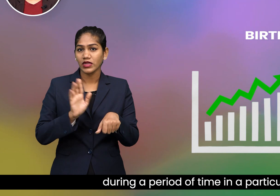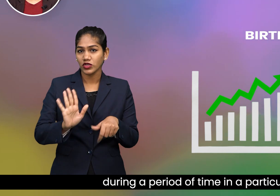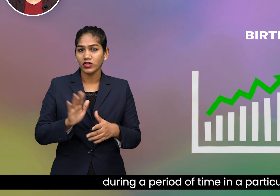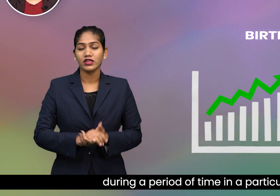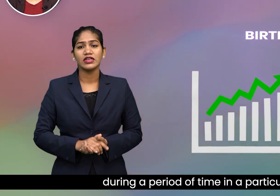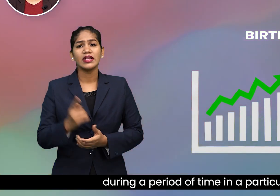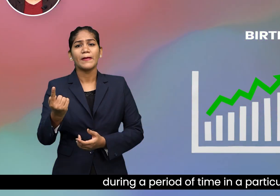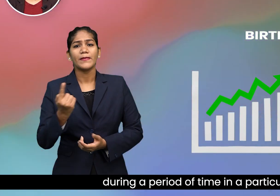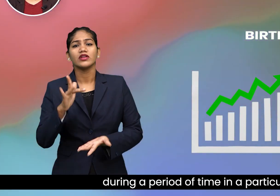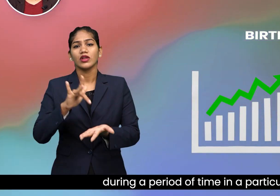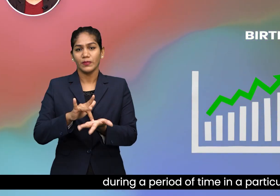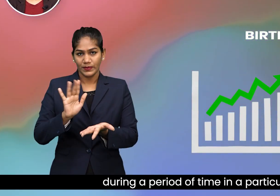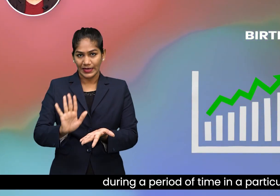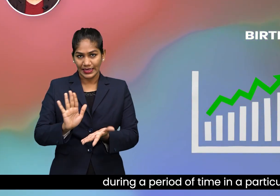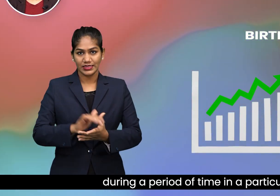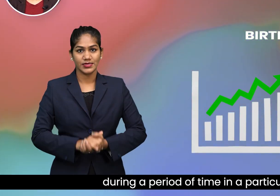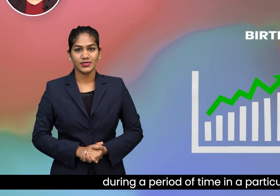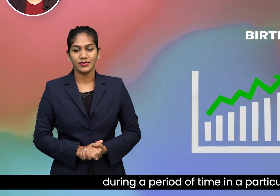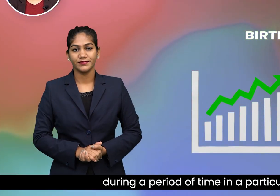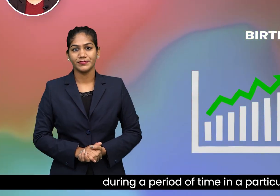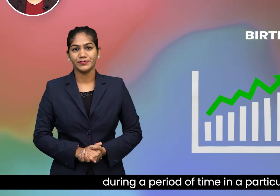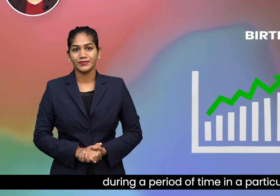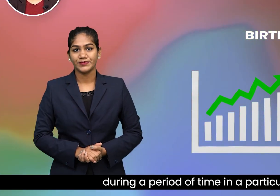in a particular place.